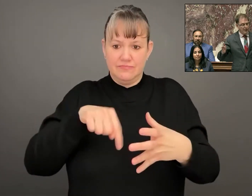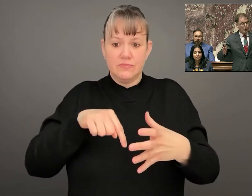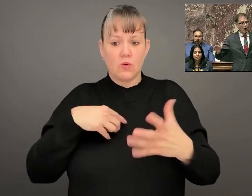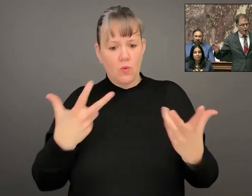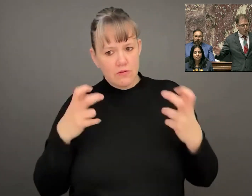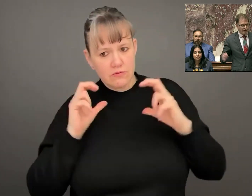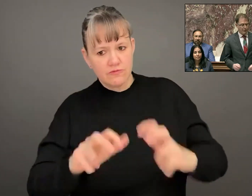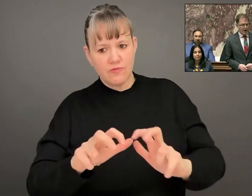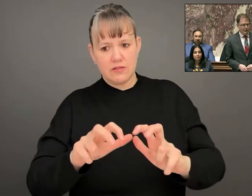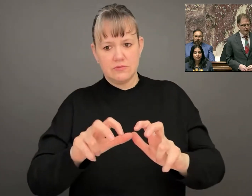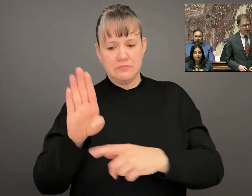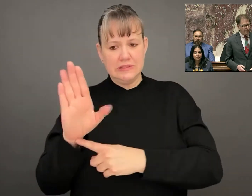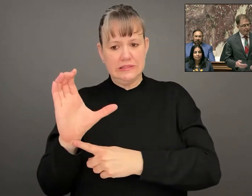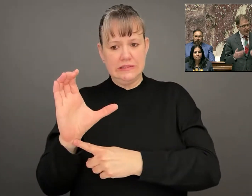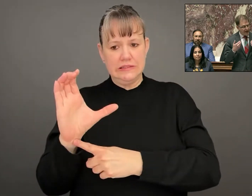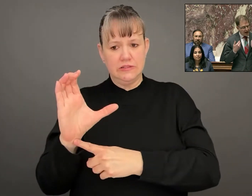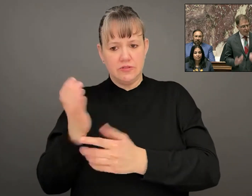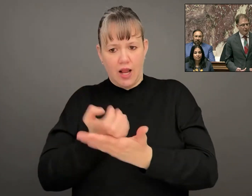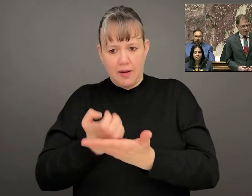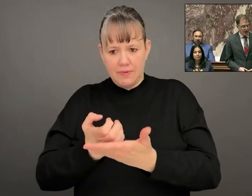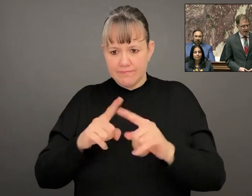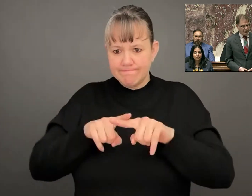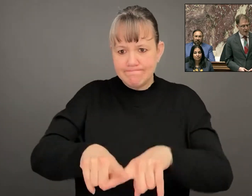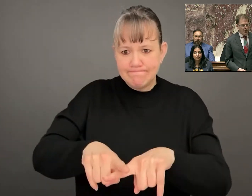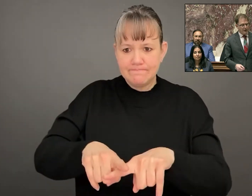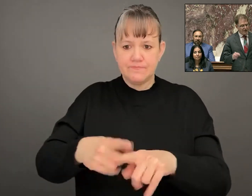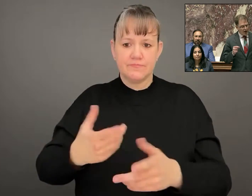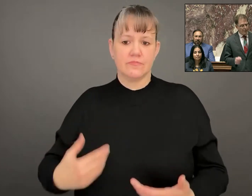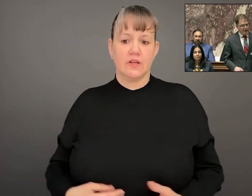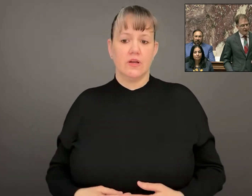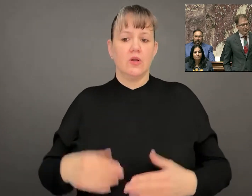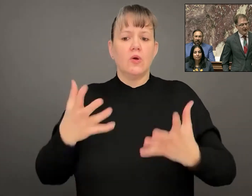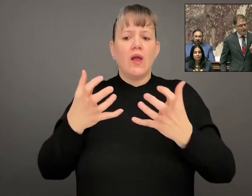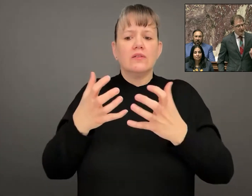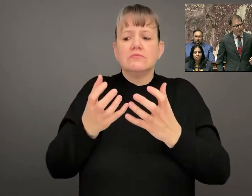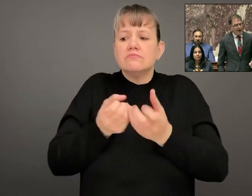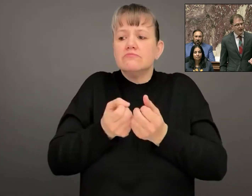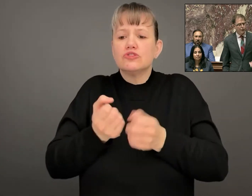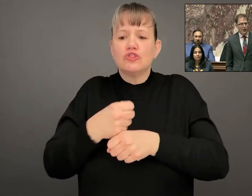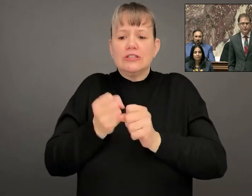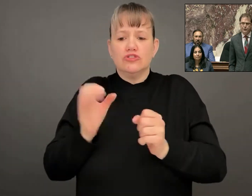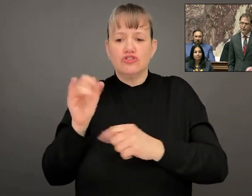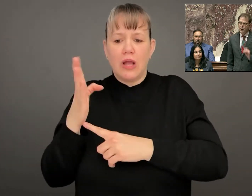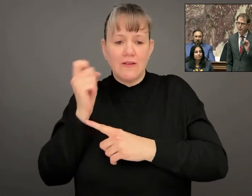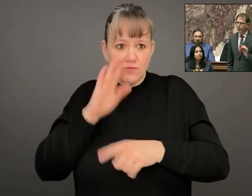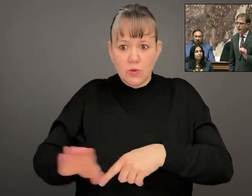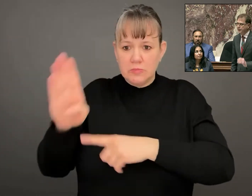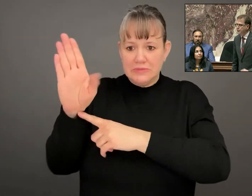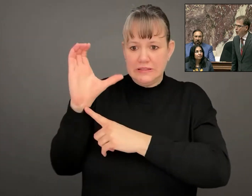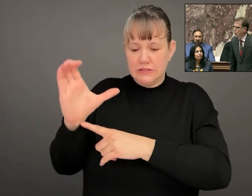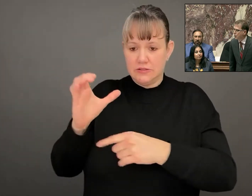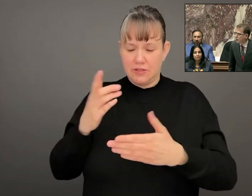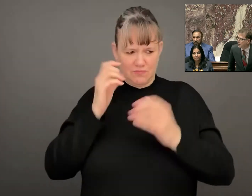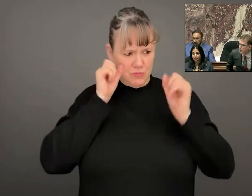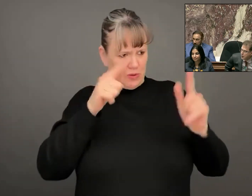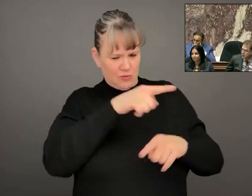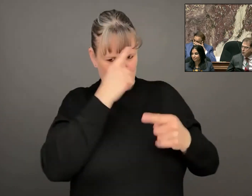about jobs all over the province, Honourable Speaker. And I'm surprised that the opposition has become on these questions the party of